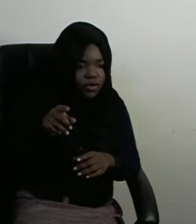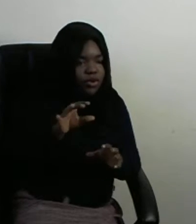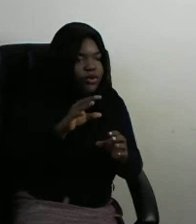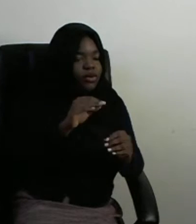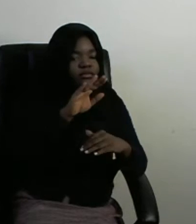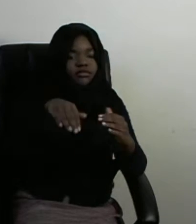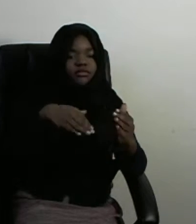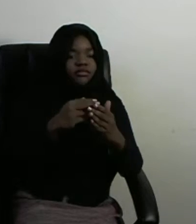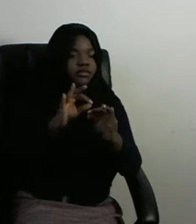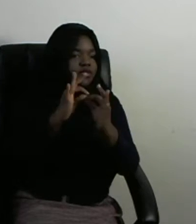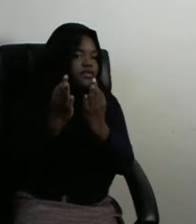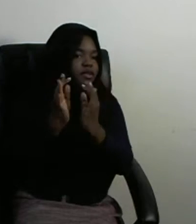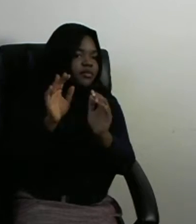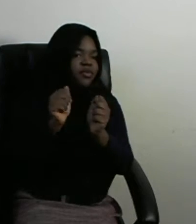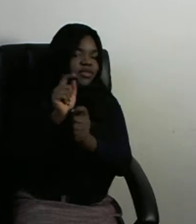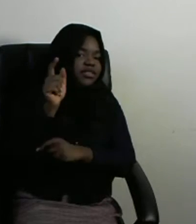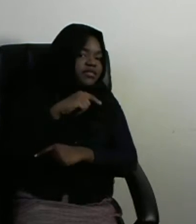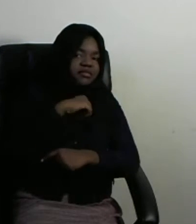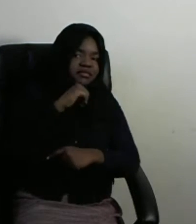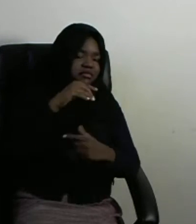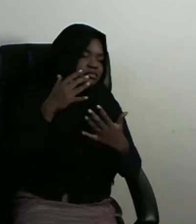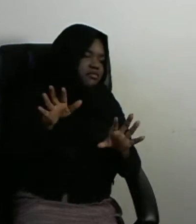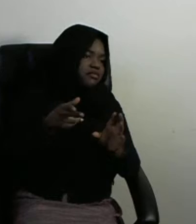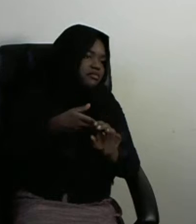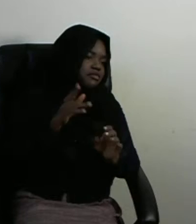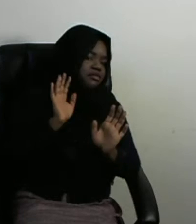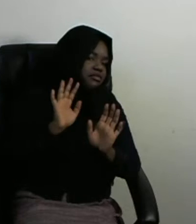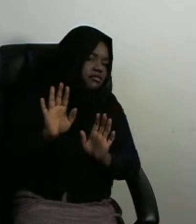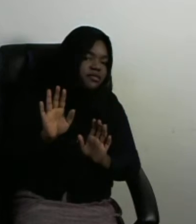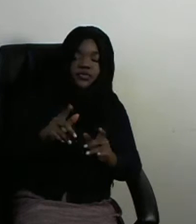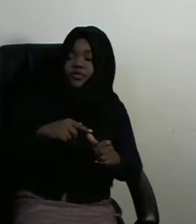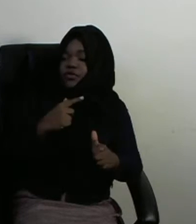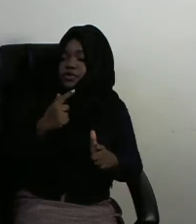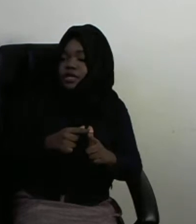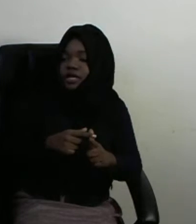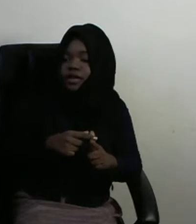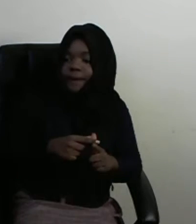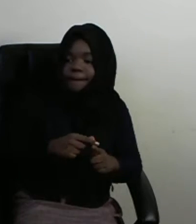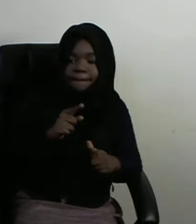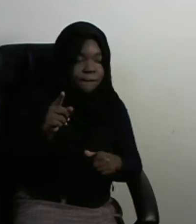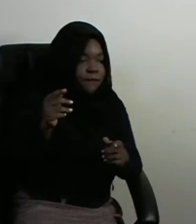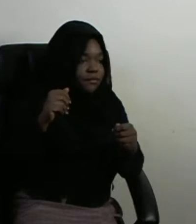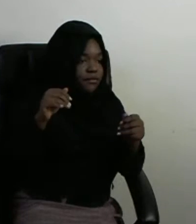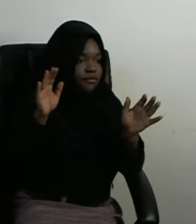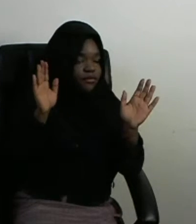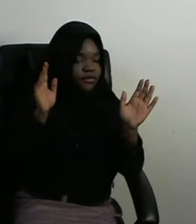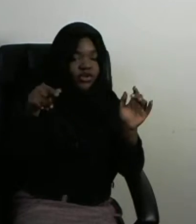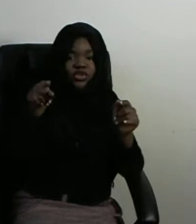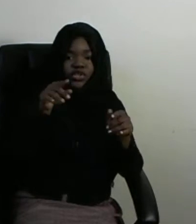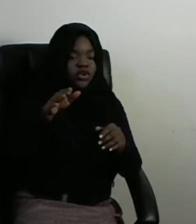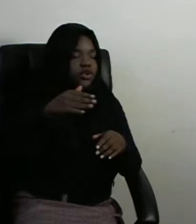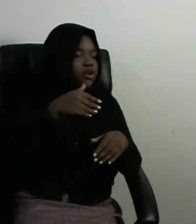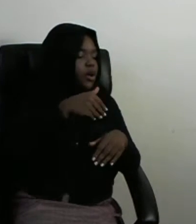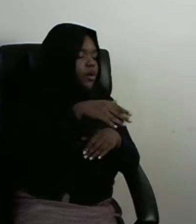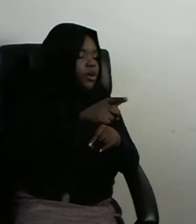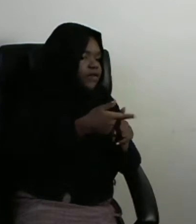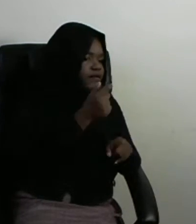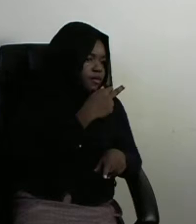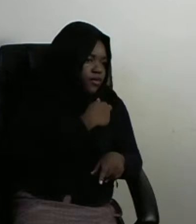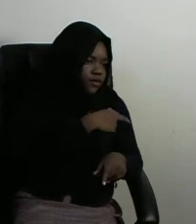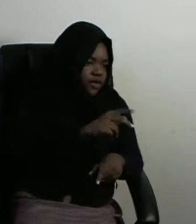in anything that has to do with Islam. So she apostated. She turned away from the